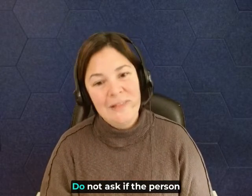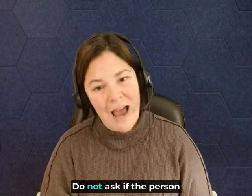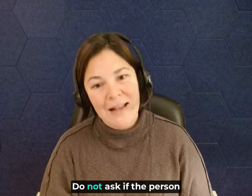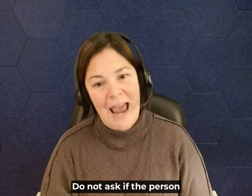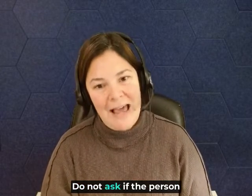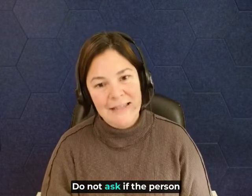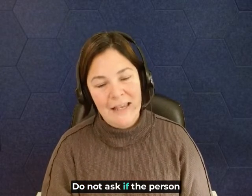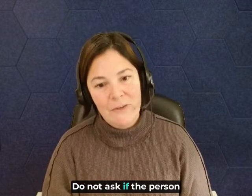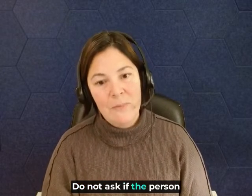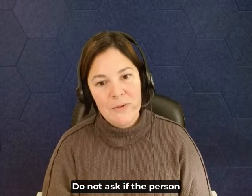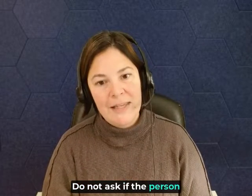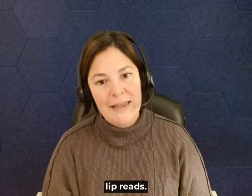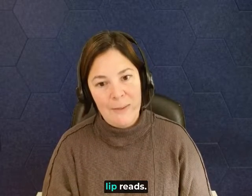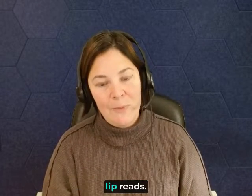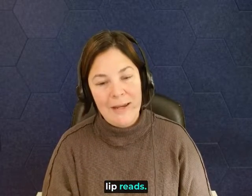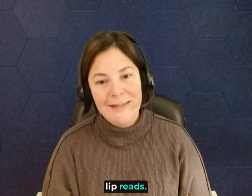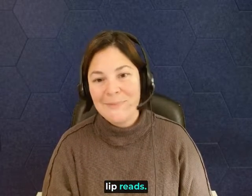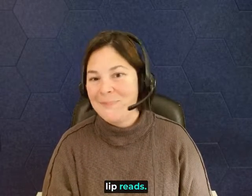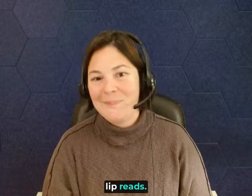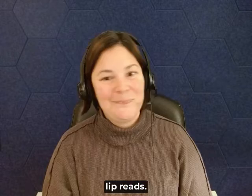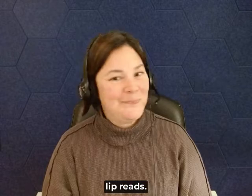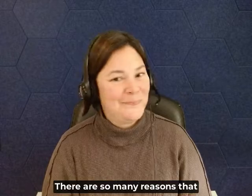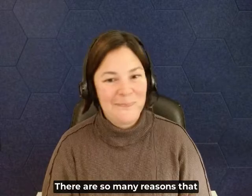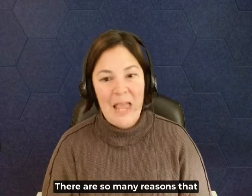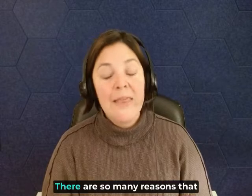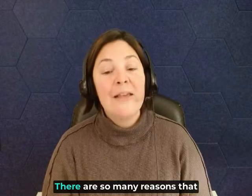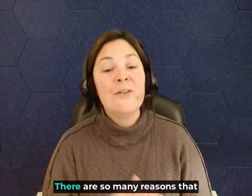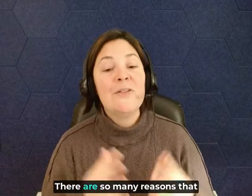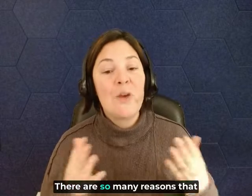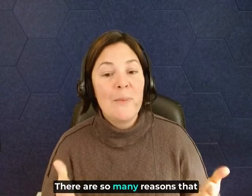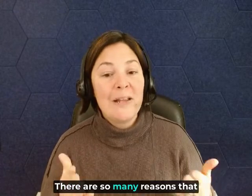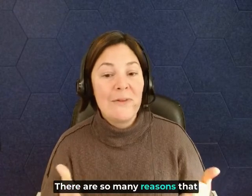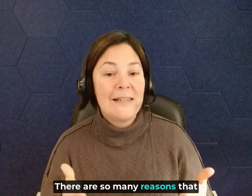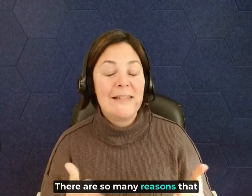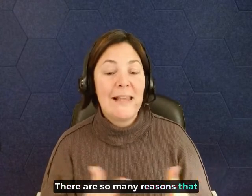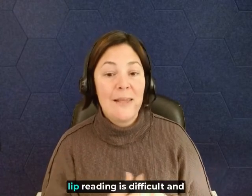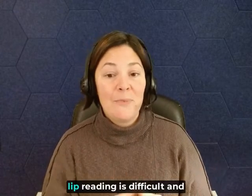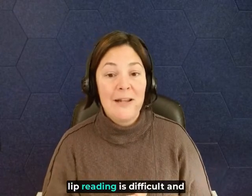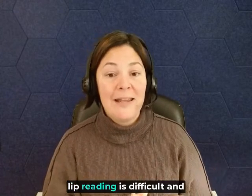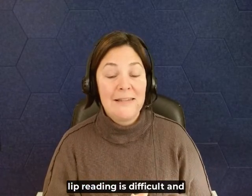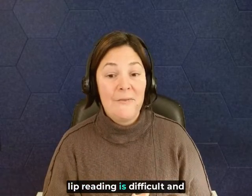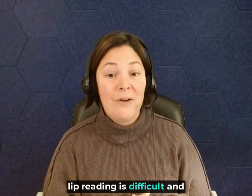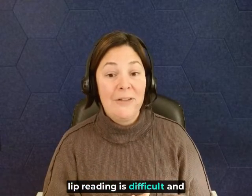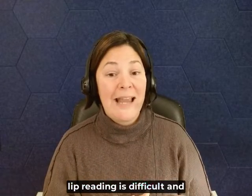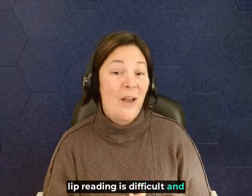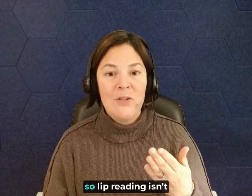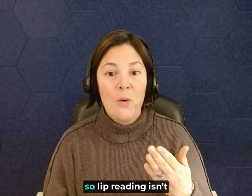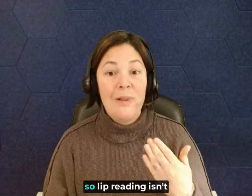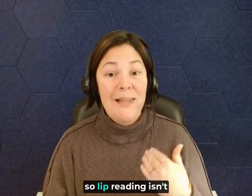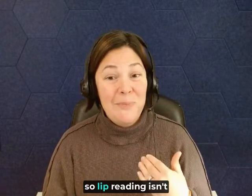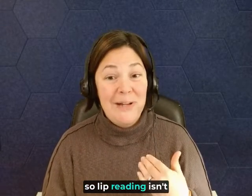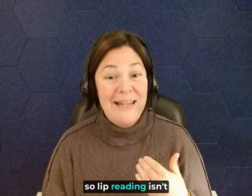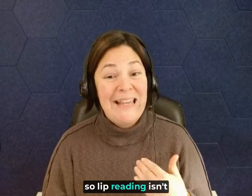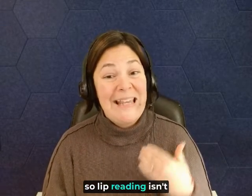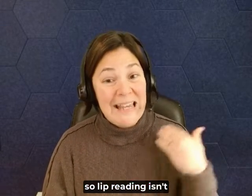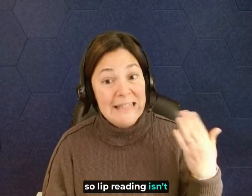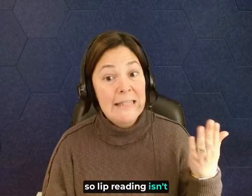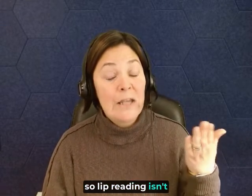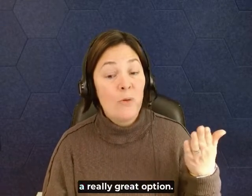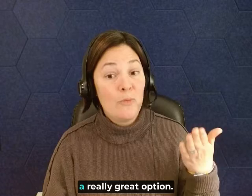not ask if the person lip reads. There is so many reasons that lip reading is difficult, and so lip reading isn't a